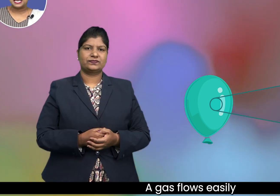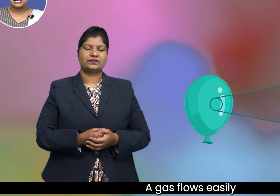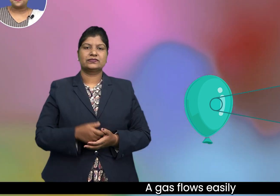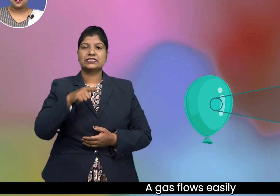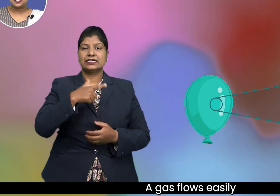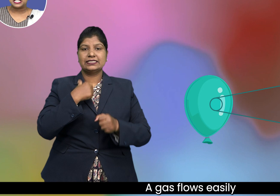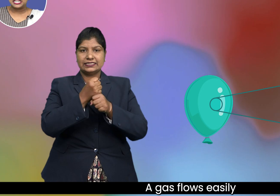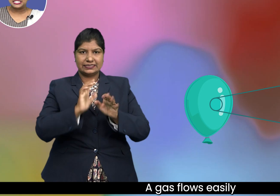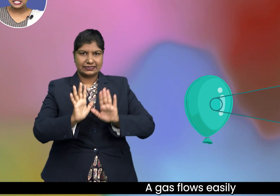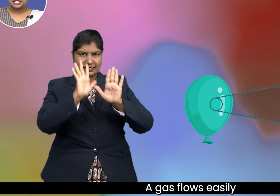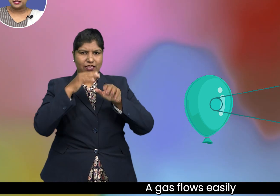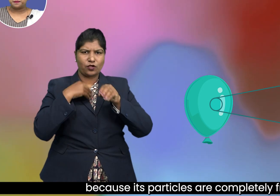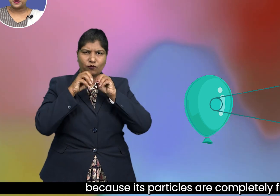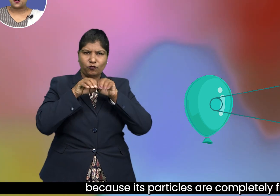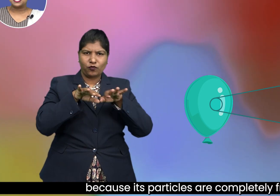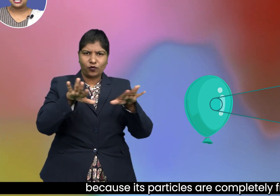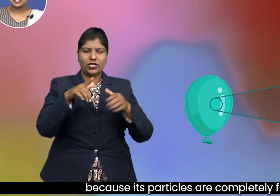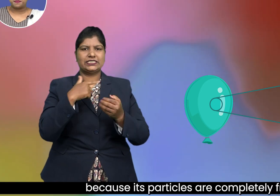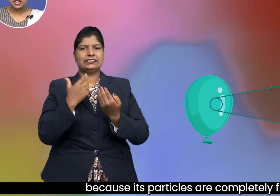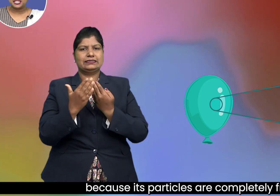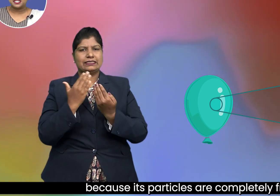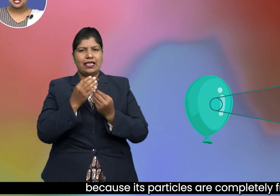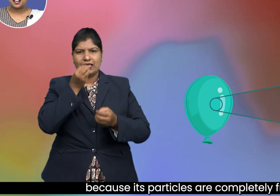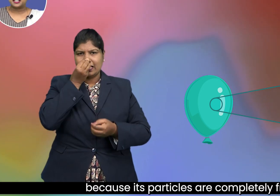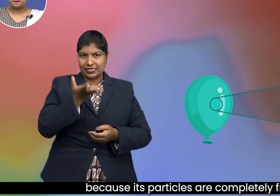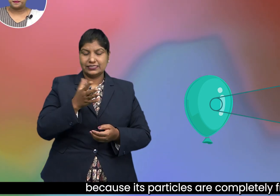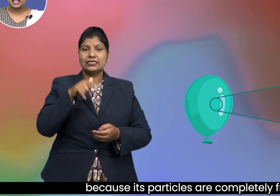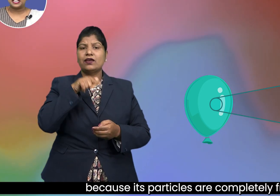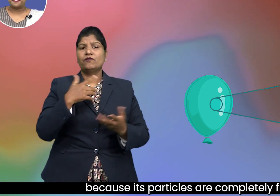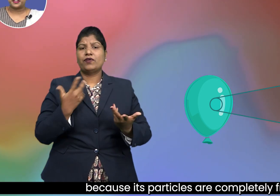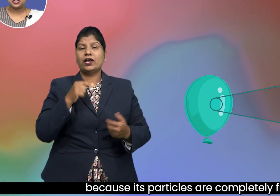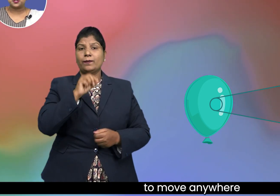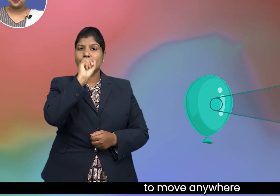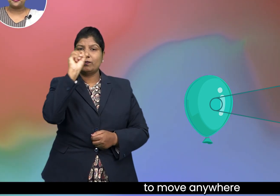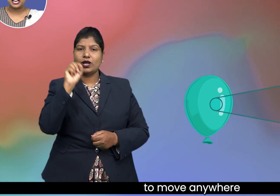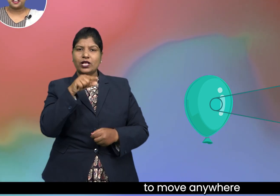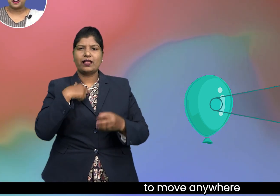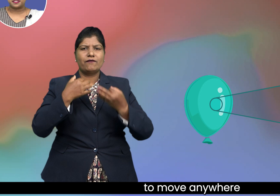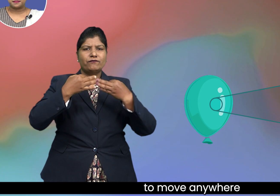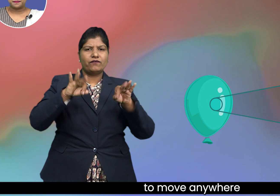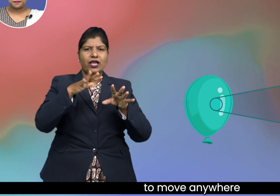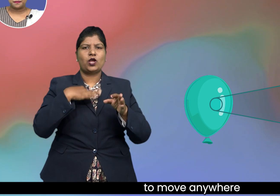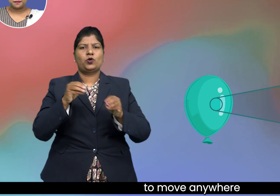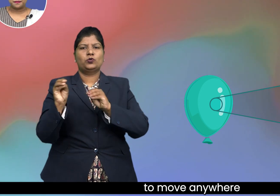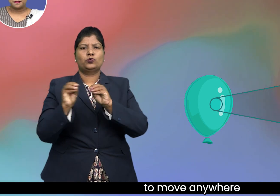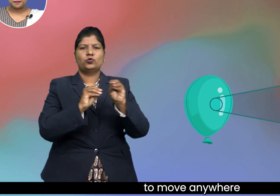A gas flows easily because its particles are completely free to move anywhere.